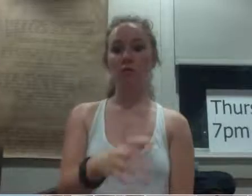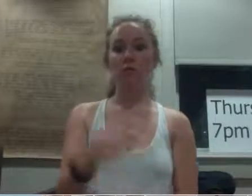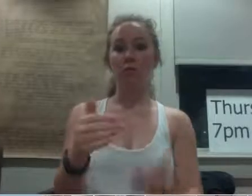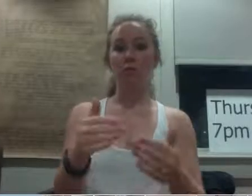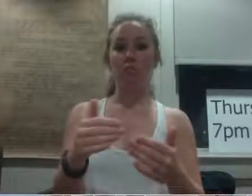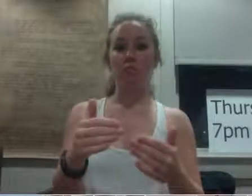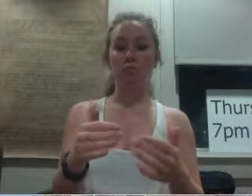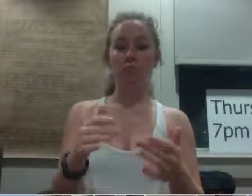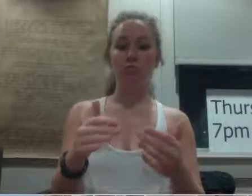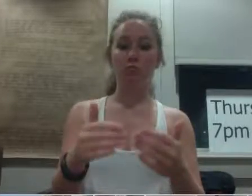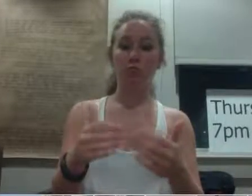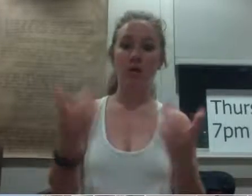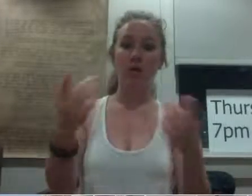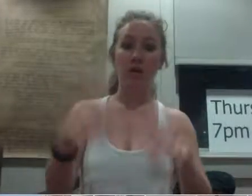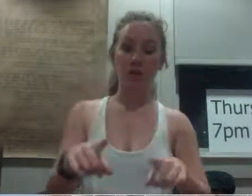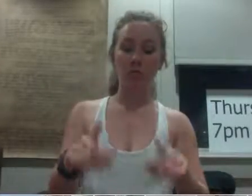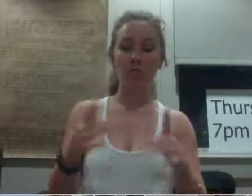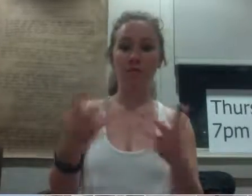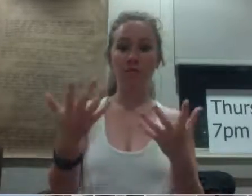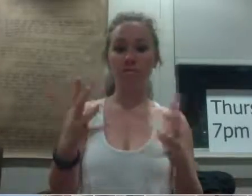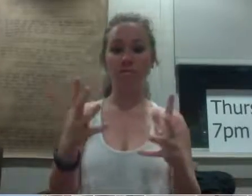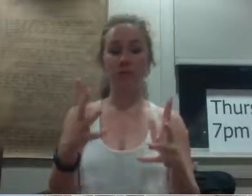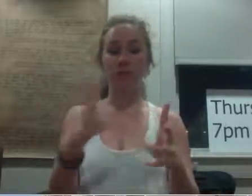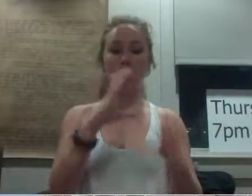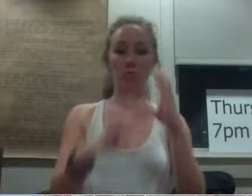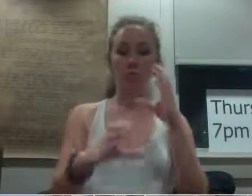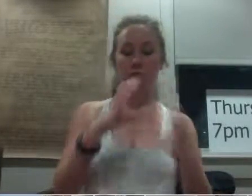the whole group would not use the thing.